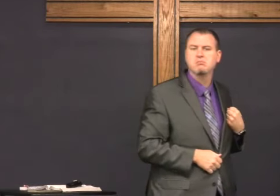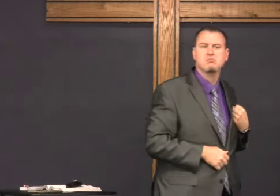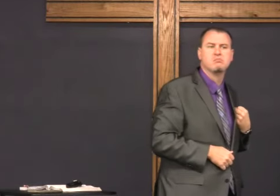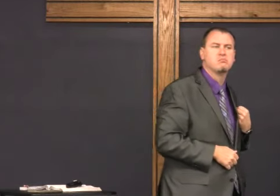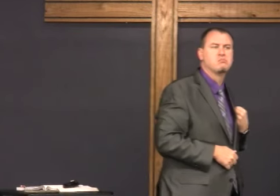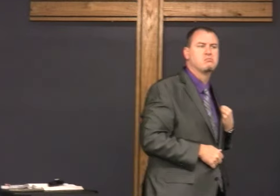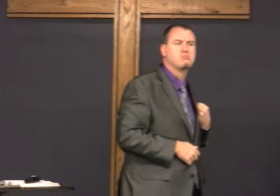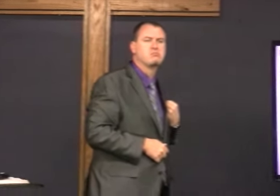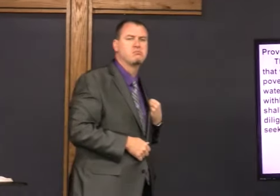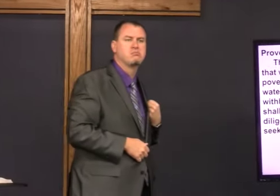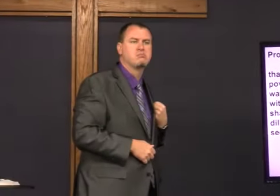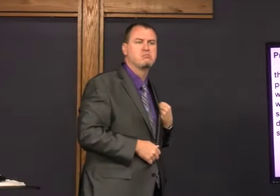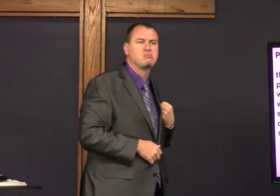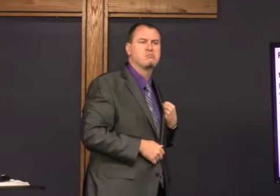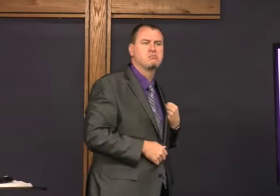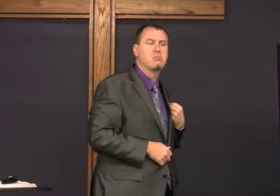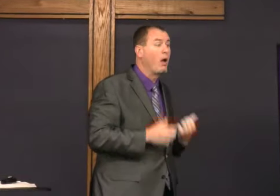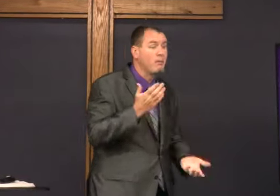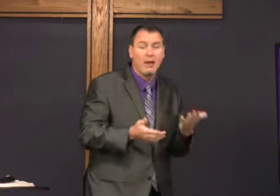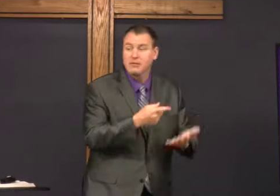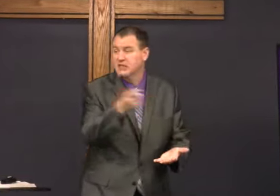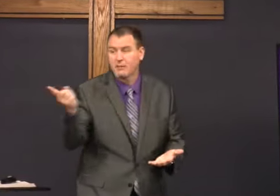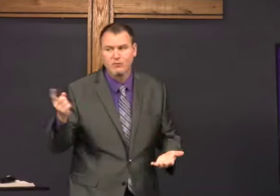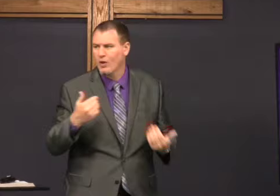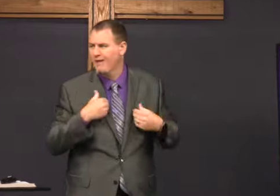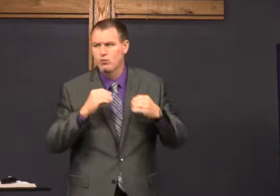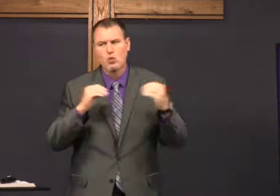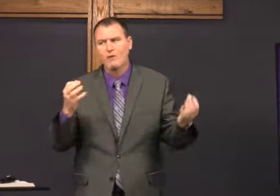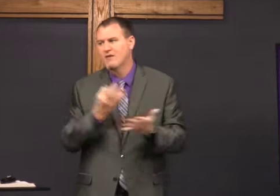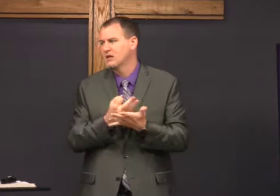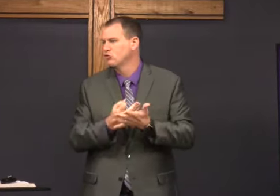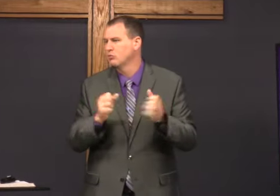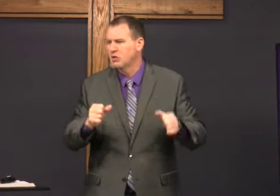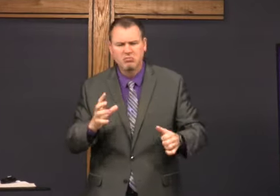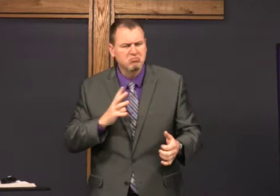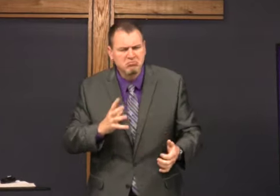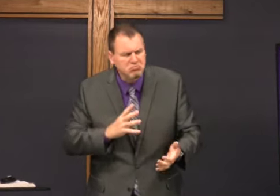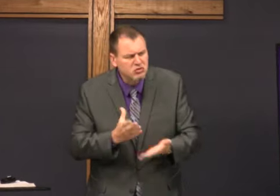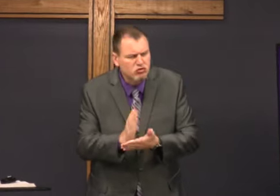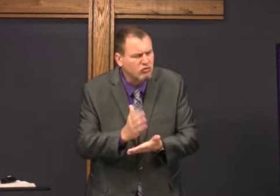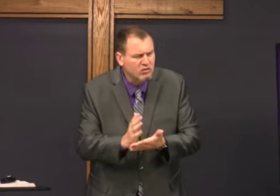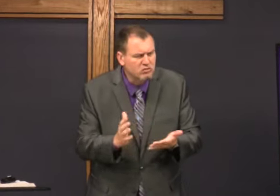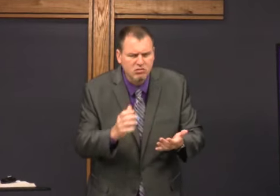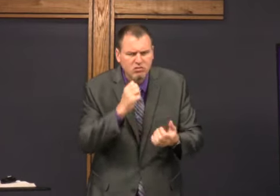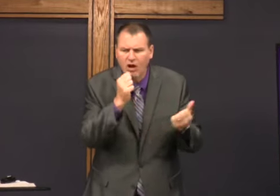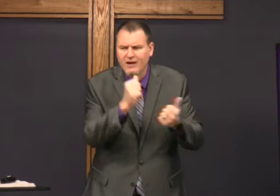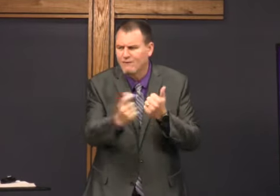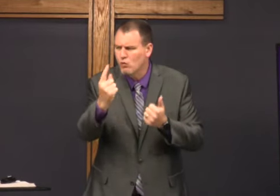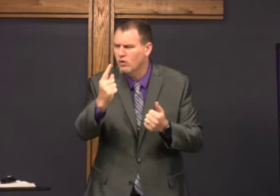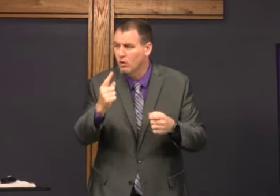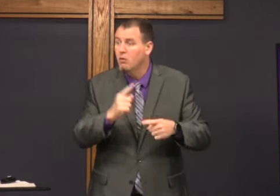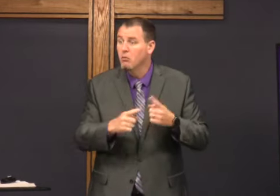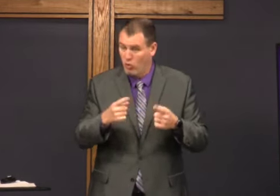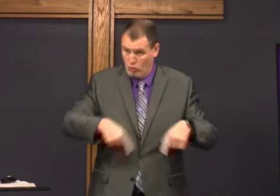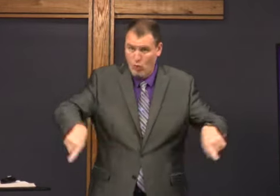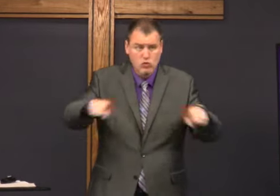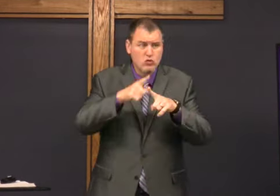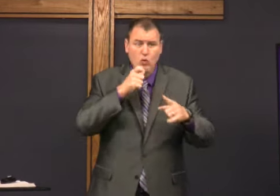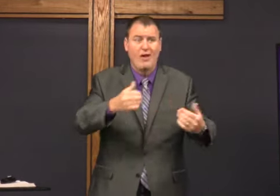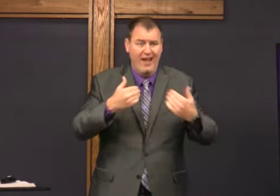financial ability and you withhold it. Now maybe some of you don't have any financial ability, but